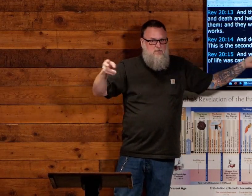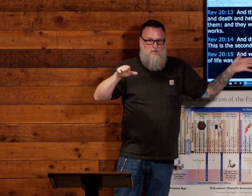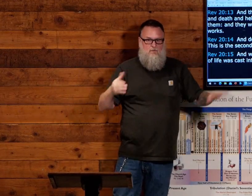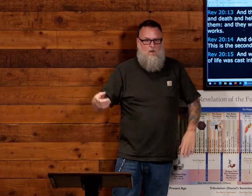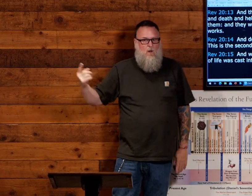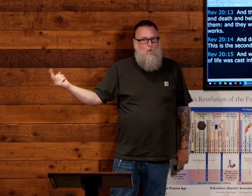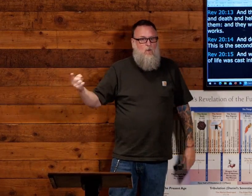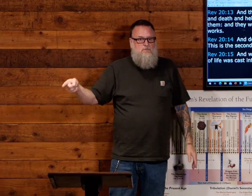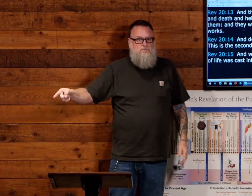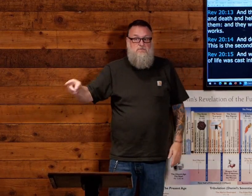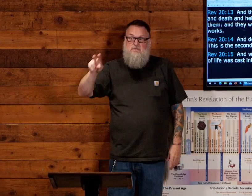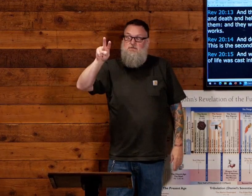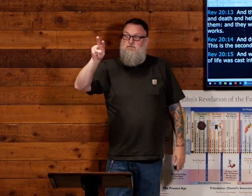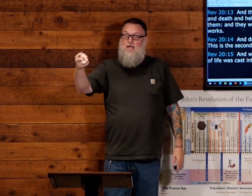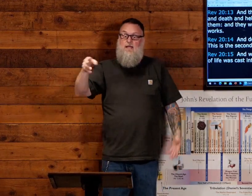And this is second death.